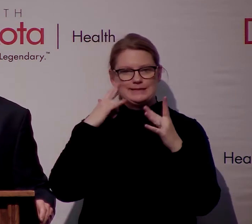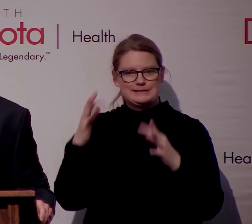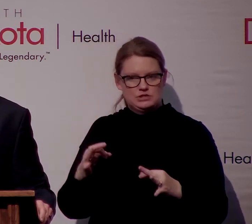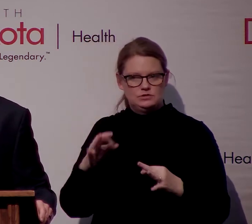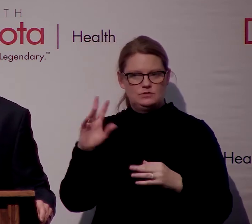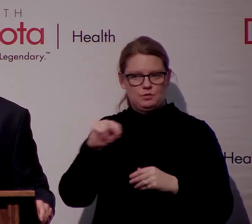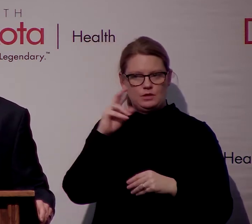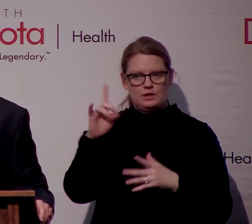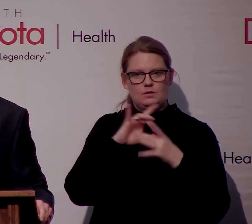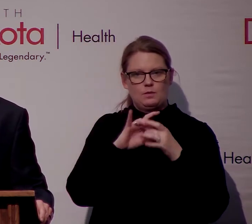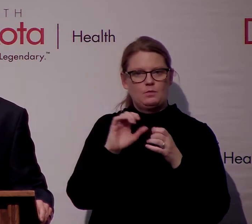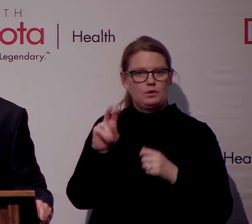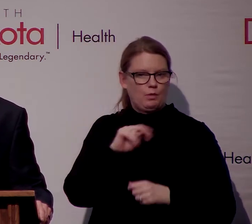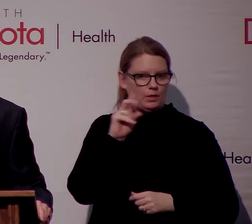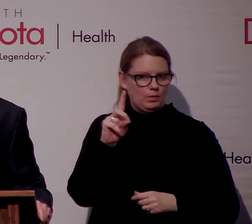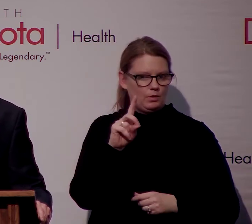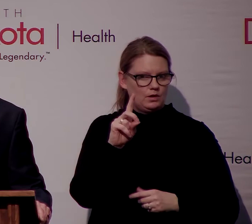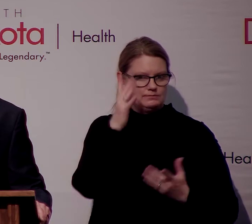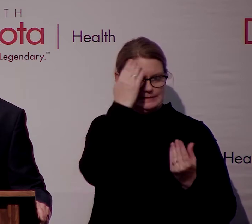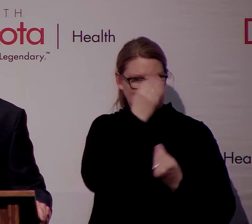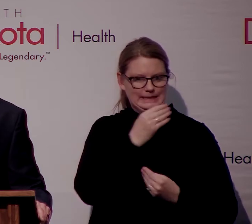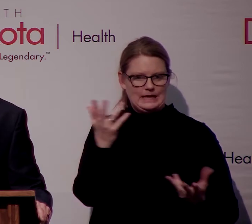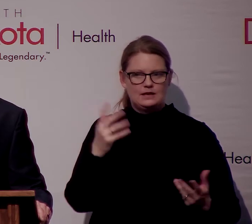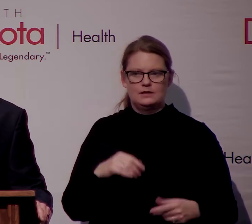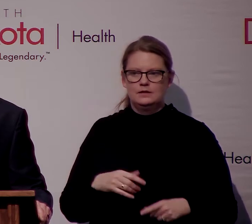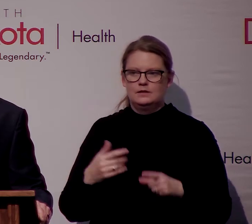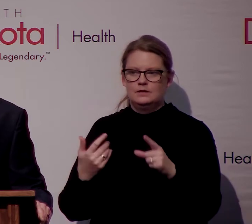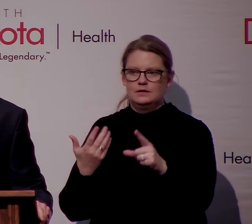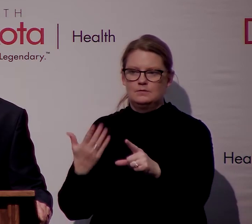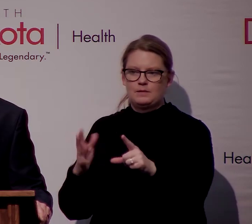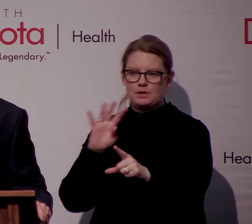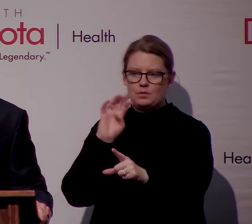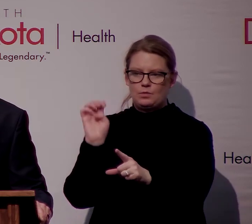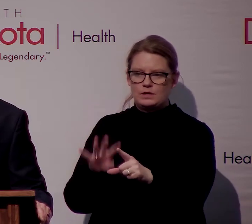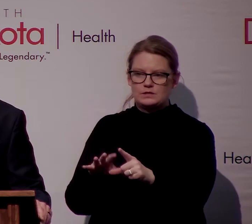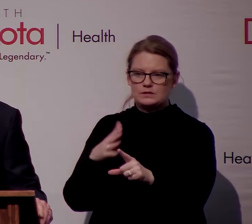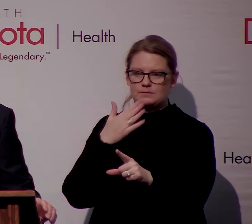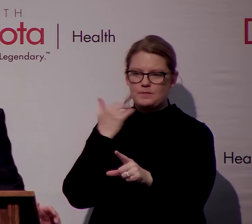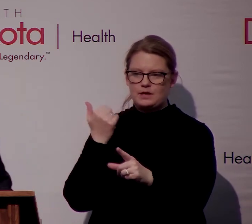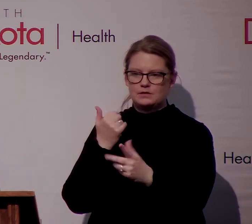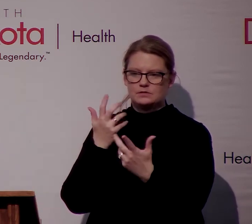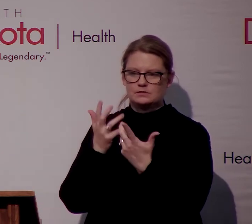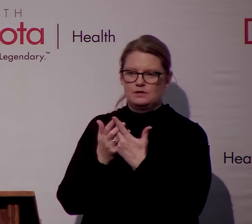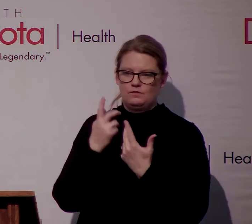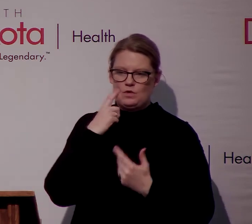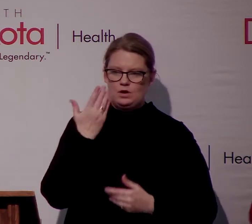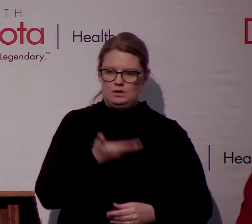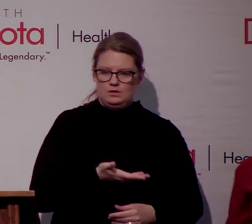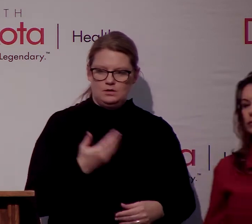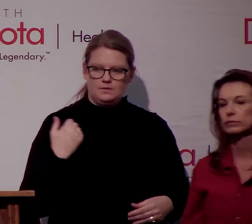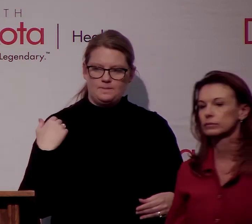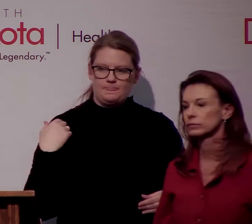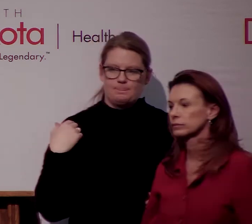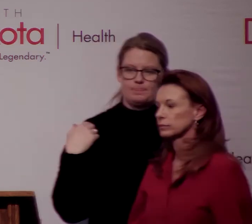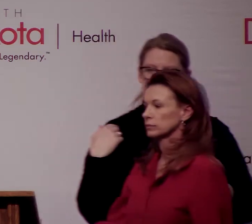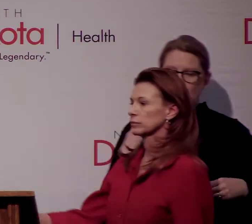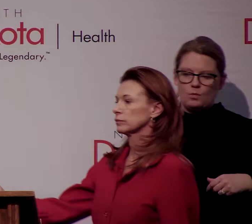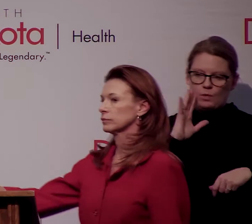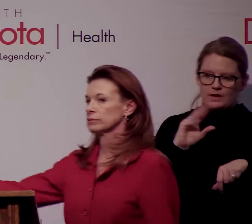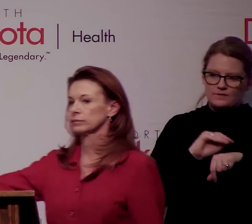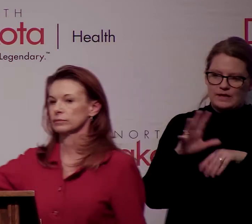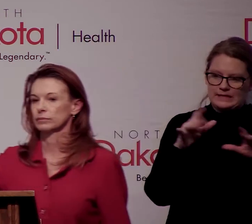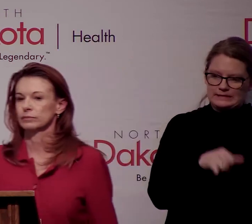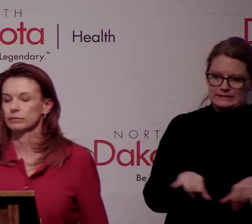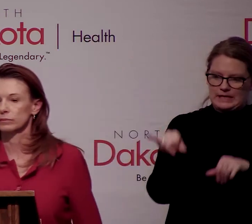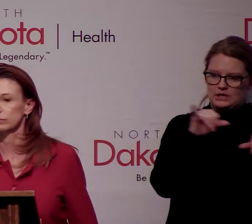based on North Dakota data. This might be a question better suited for Superintendent Baesler. Will this affect